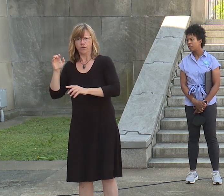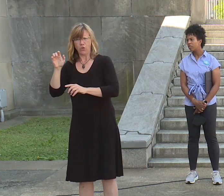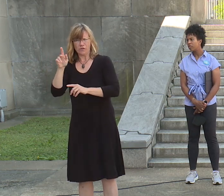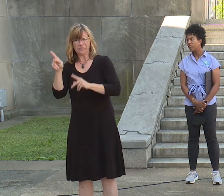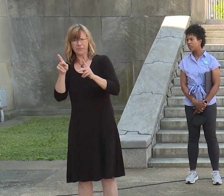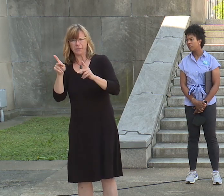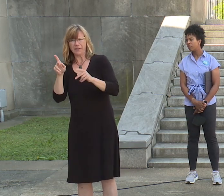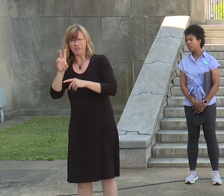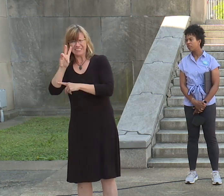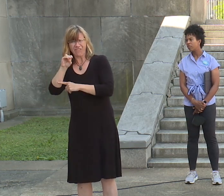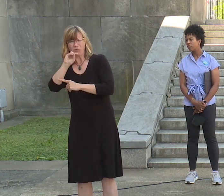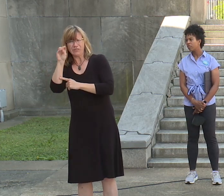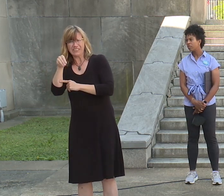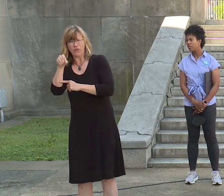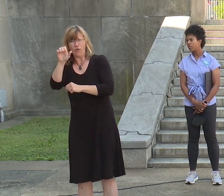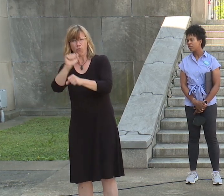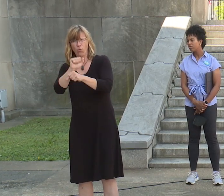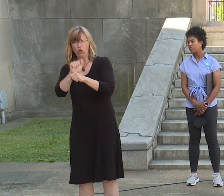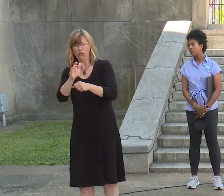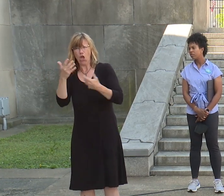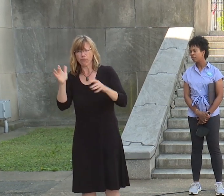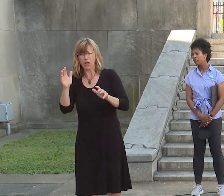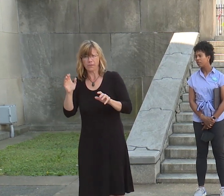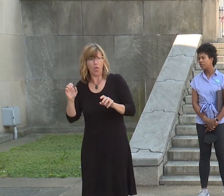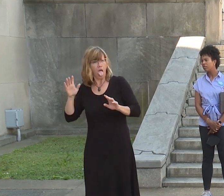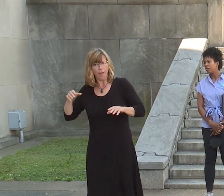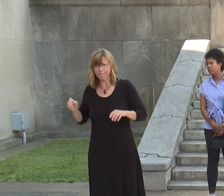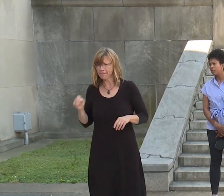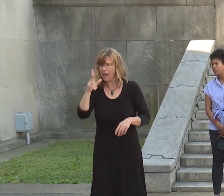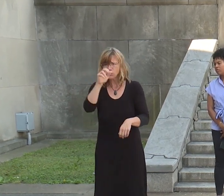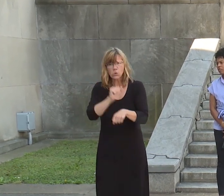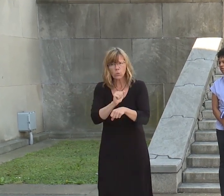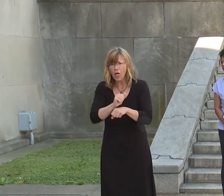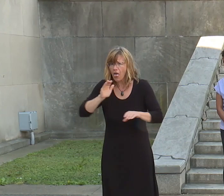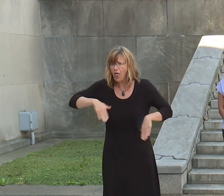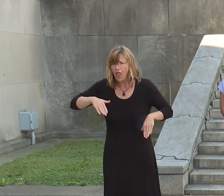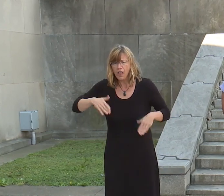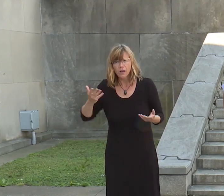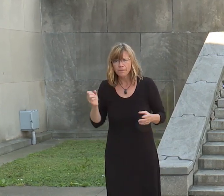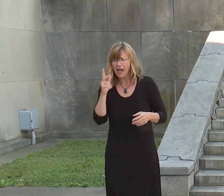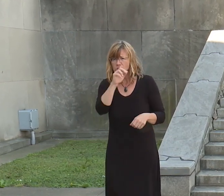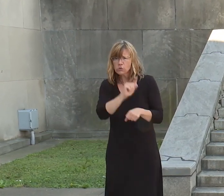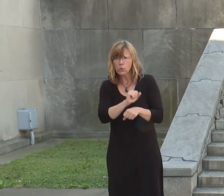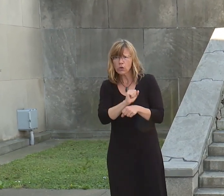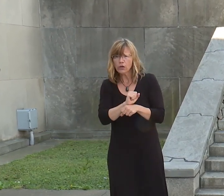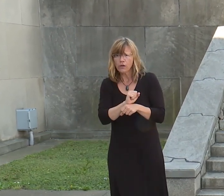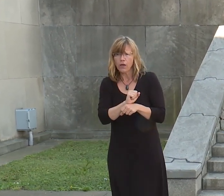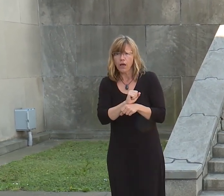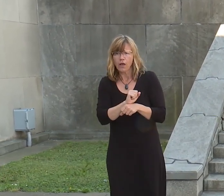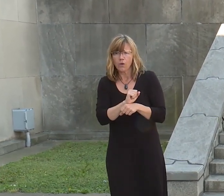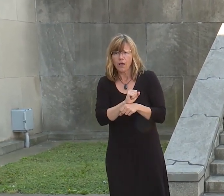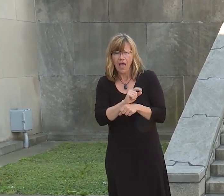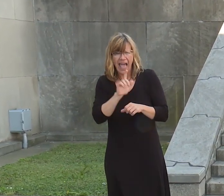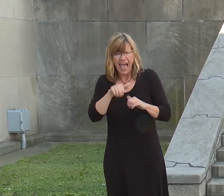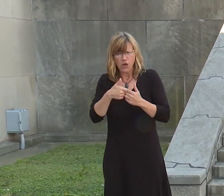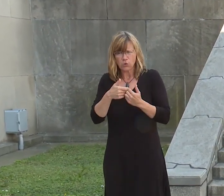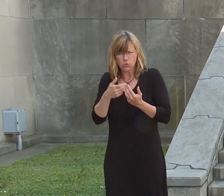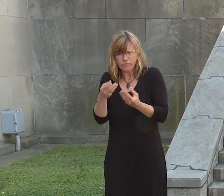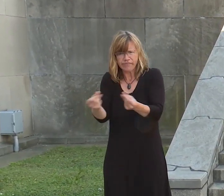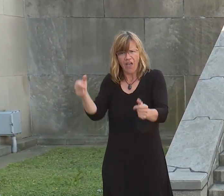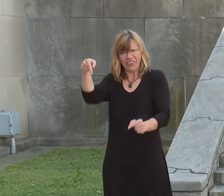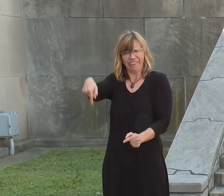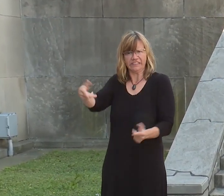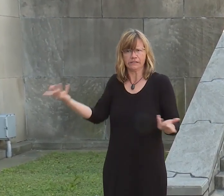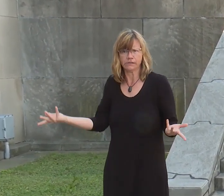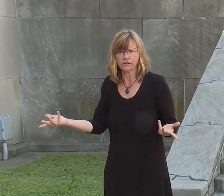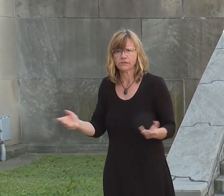are not back working yet. What can you tell us about what's being done to help these people? Well, I think you heard from Roxy earlier